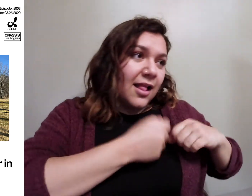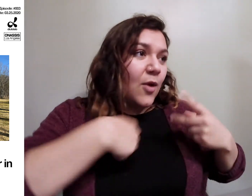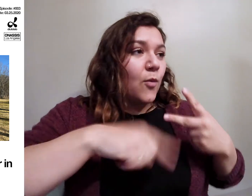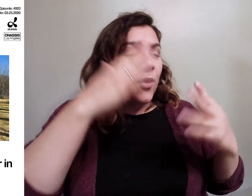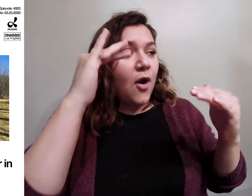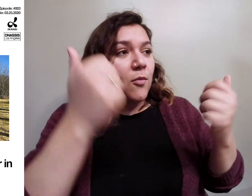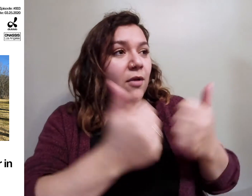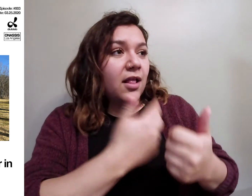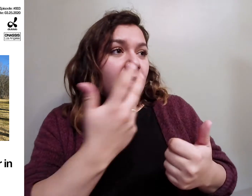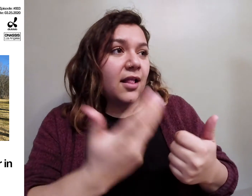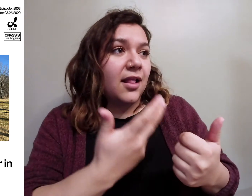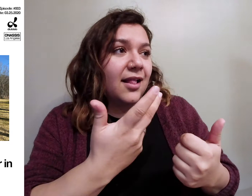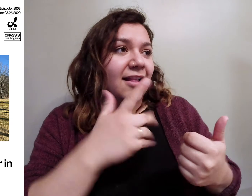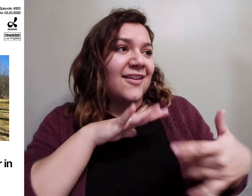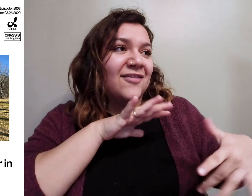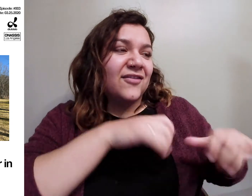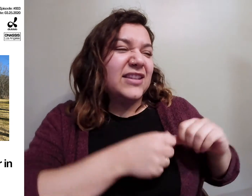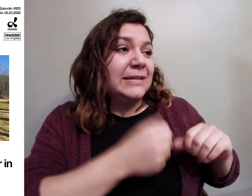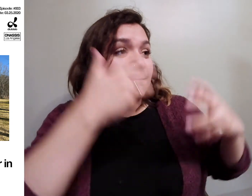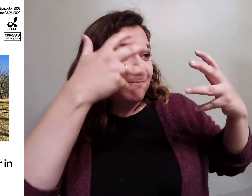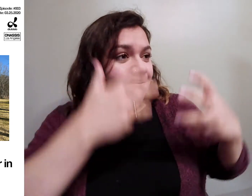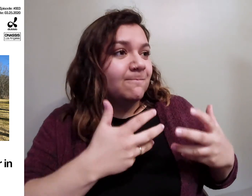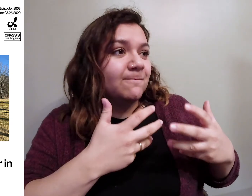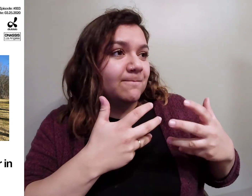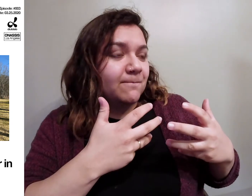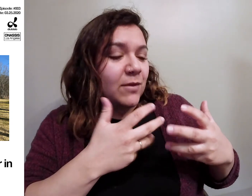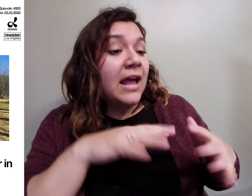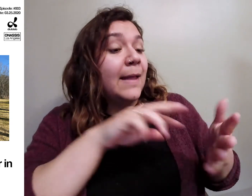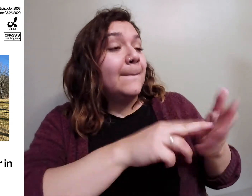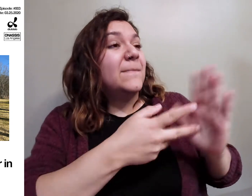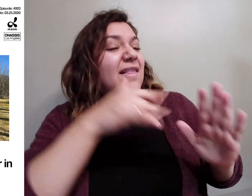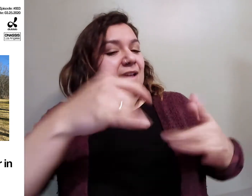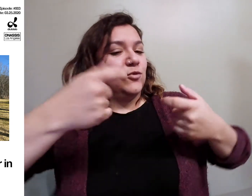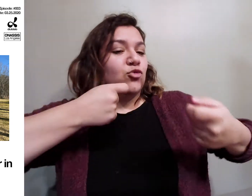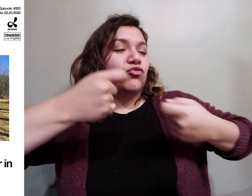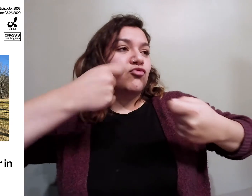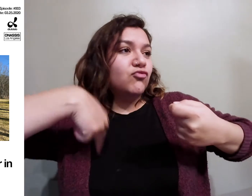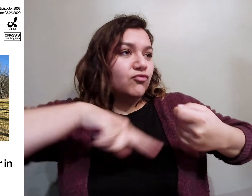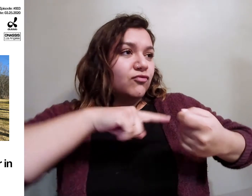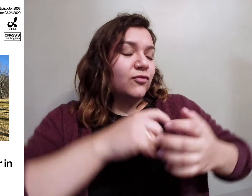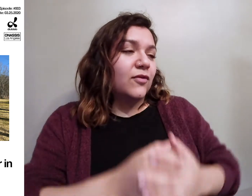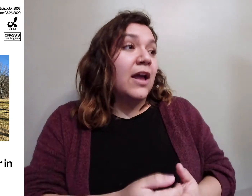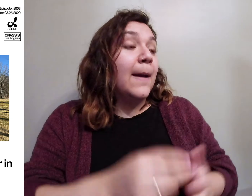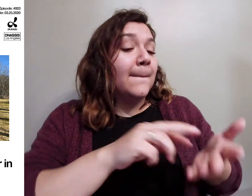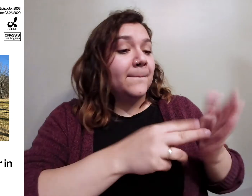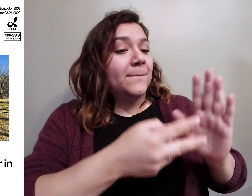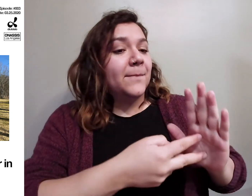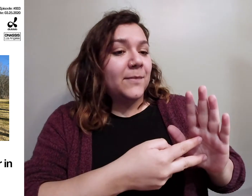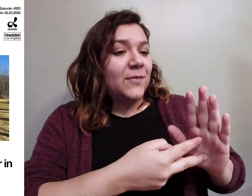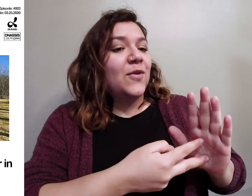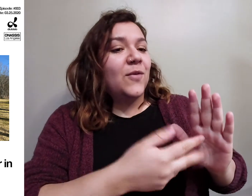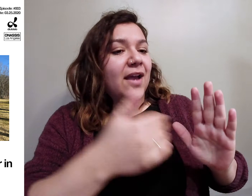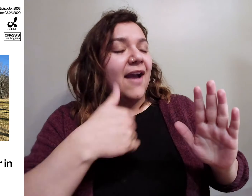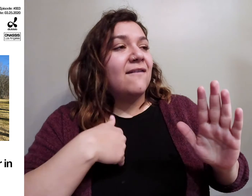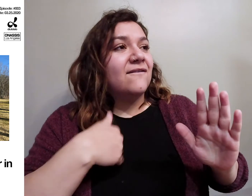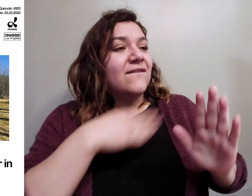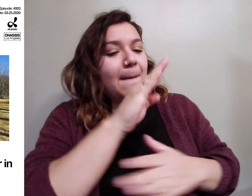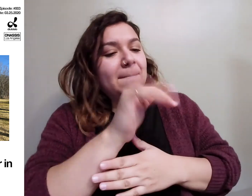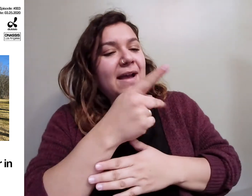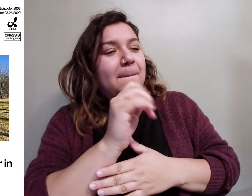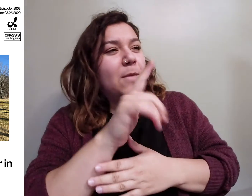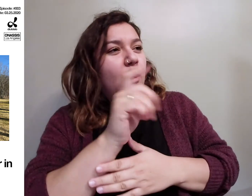hope, we despair. That is what governs us. We have a